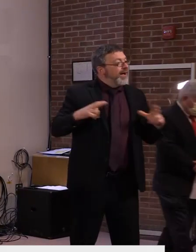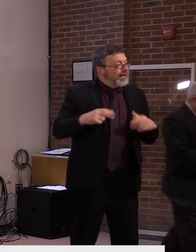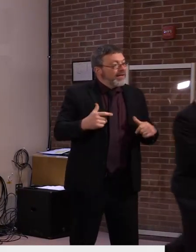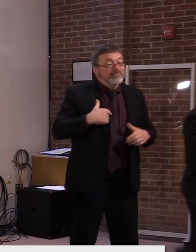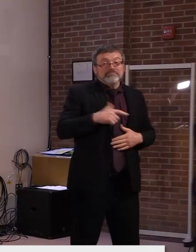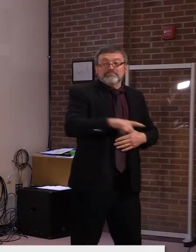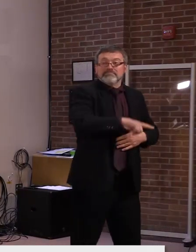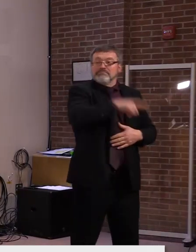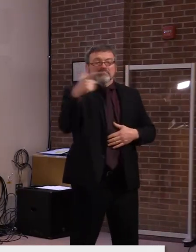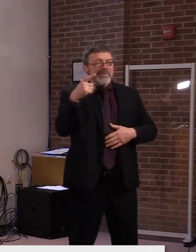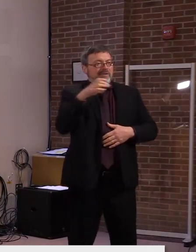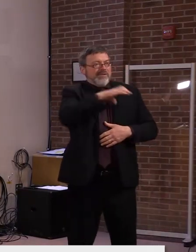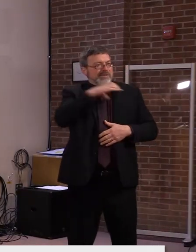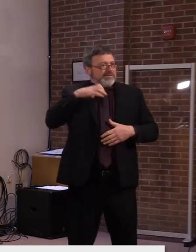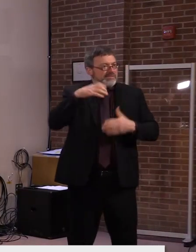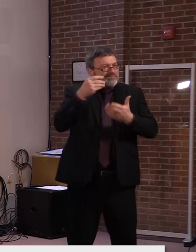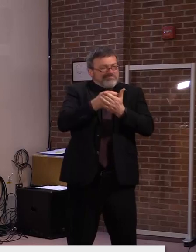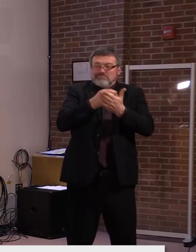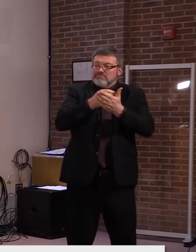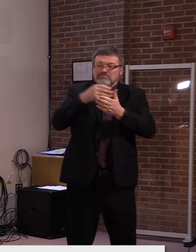update.